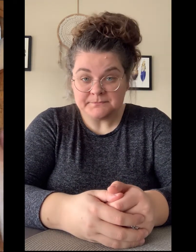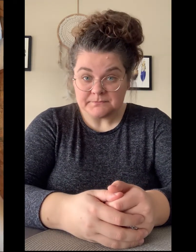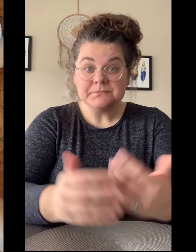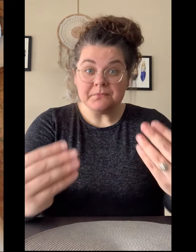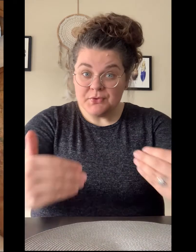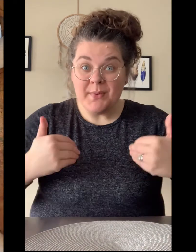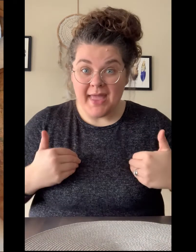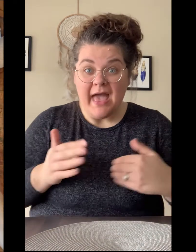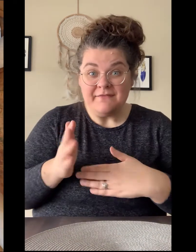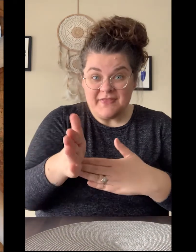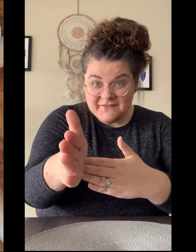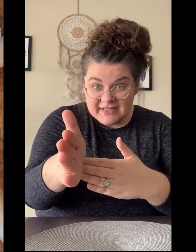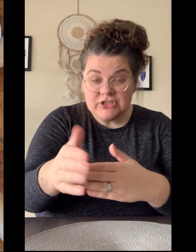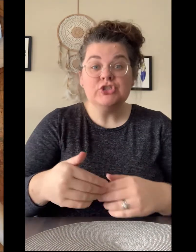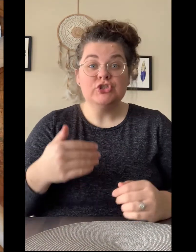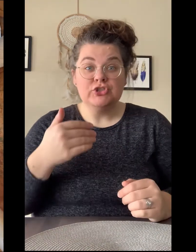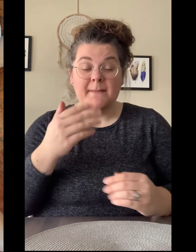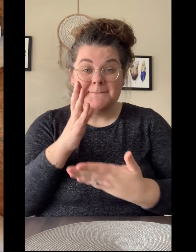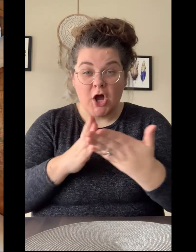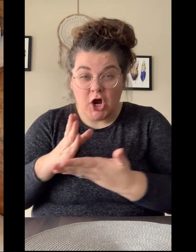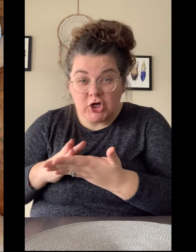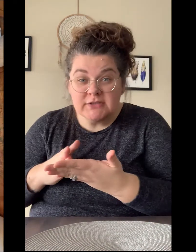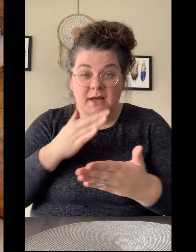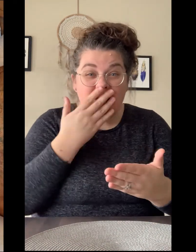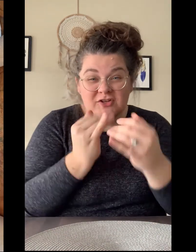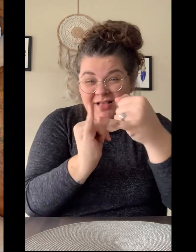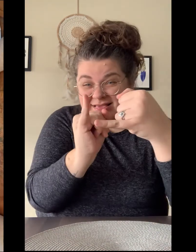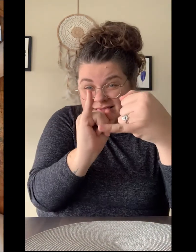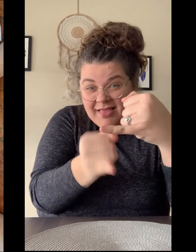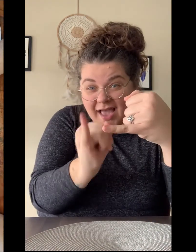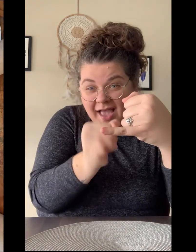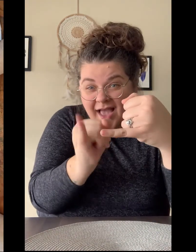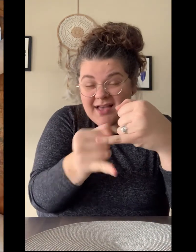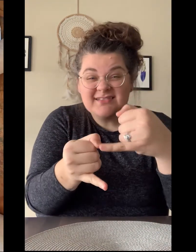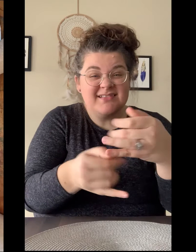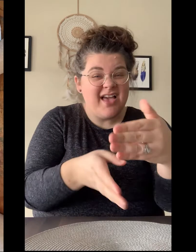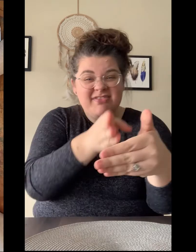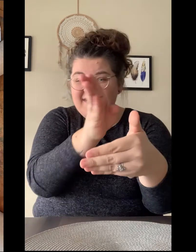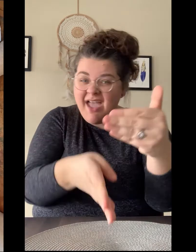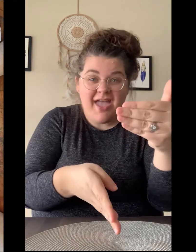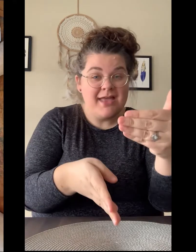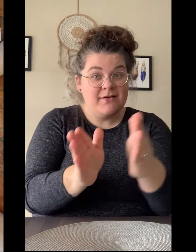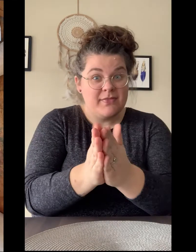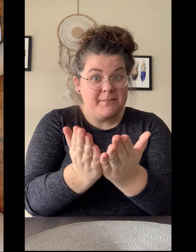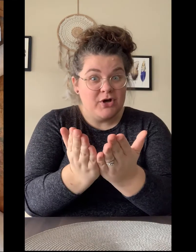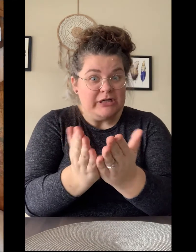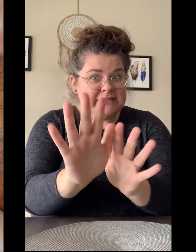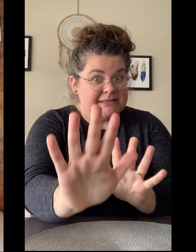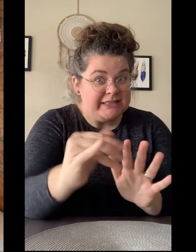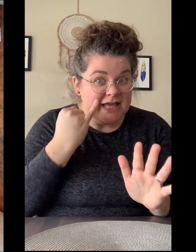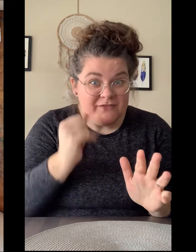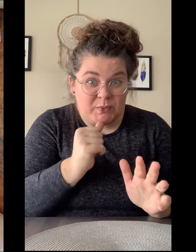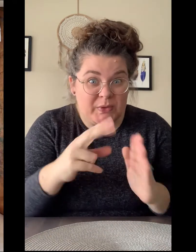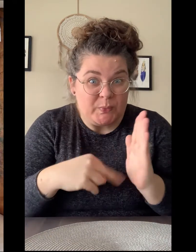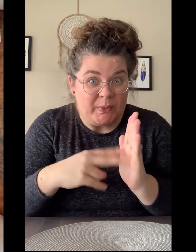So we have our fish parts, we have our fish colors. The last thing at the end of the book, this is a spoiler if you didn't